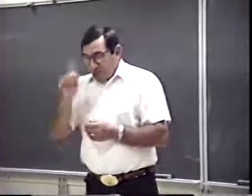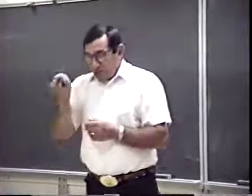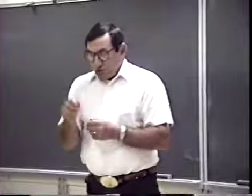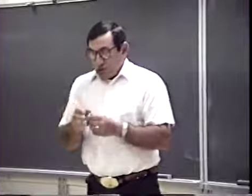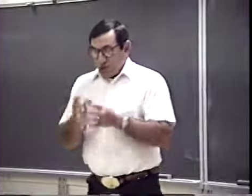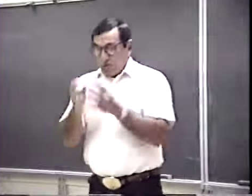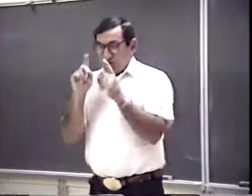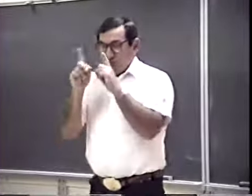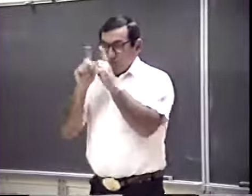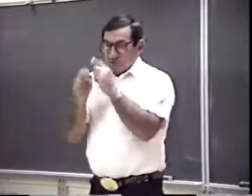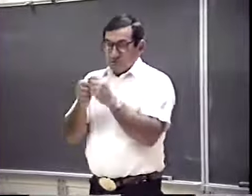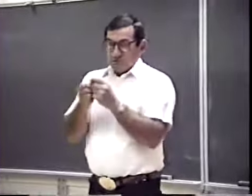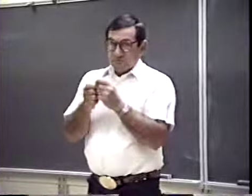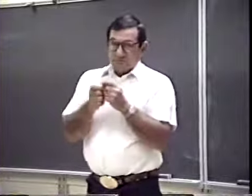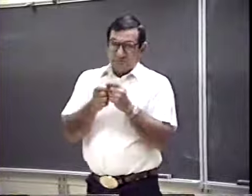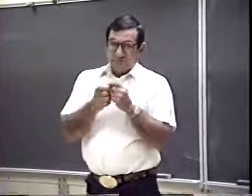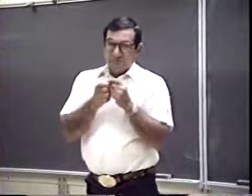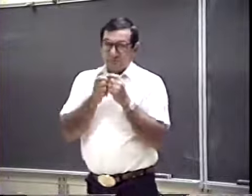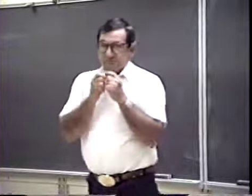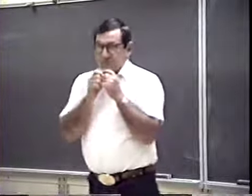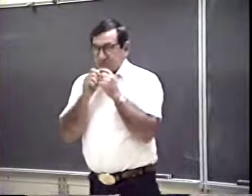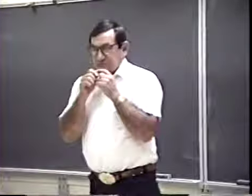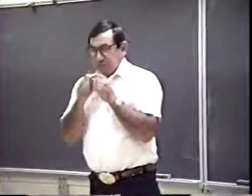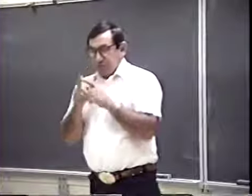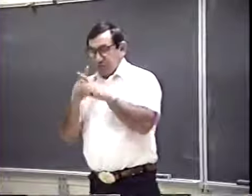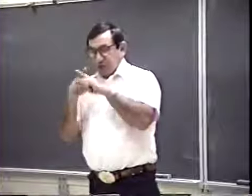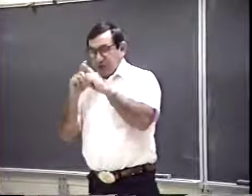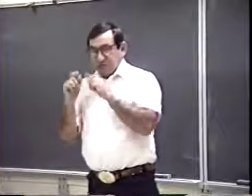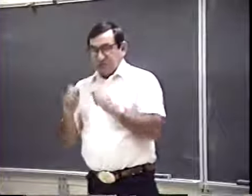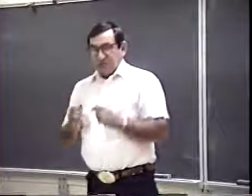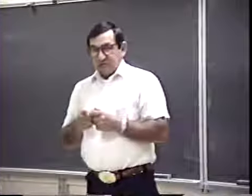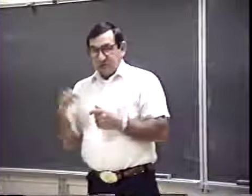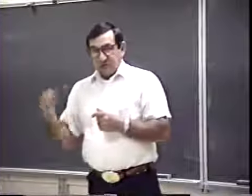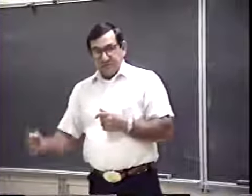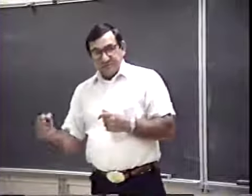Grandfather told all the people to go to their lodges and wait.